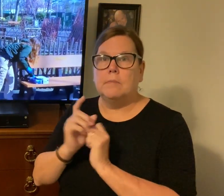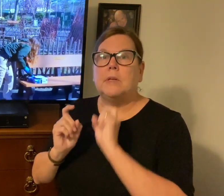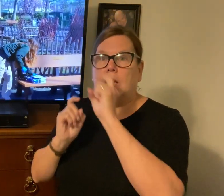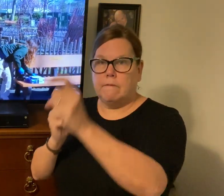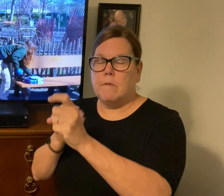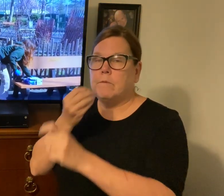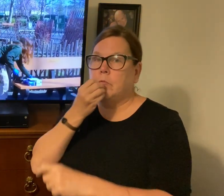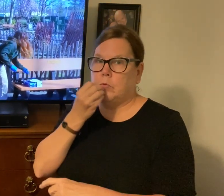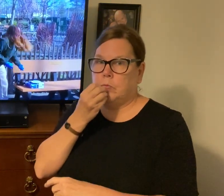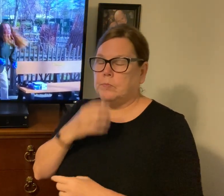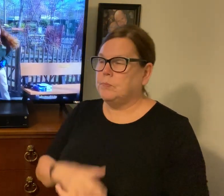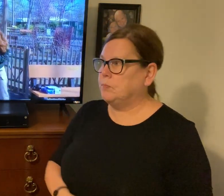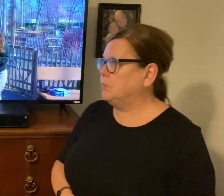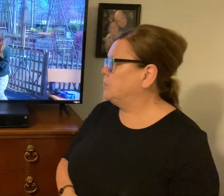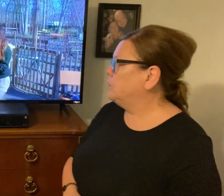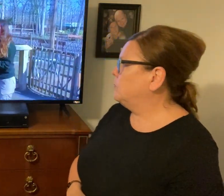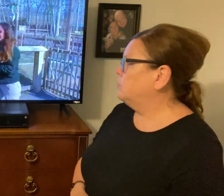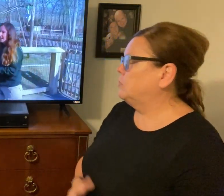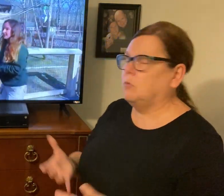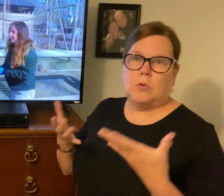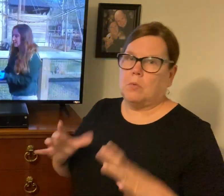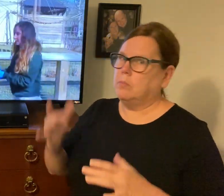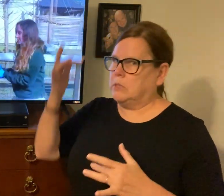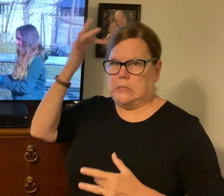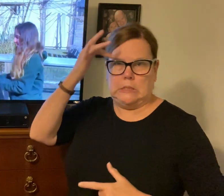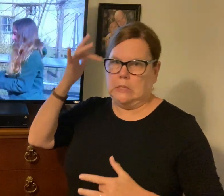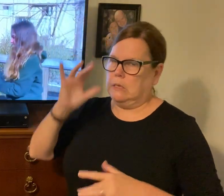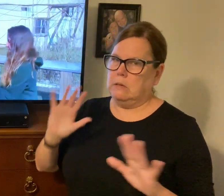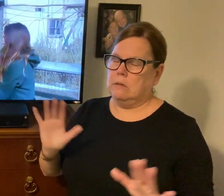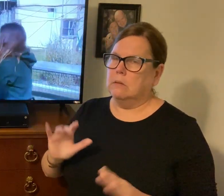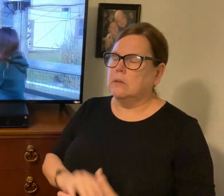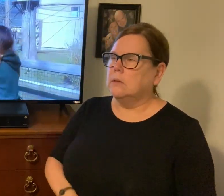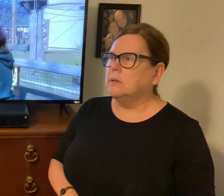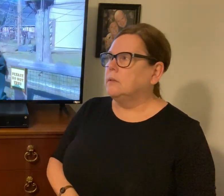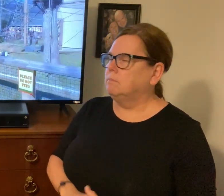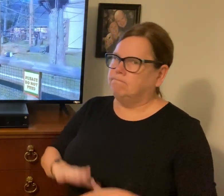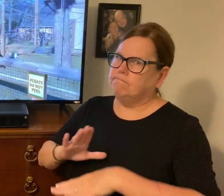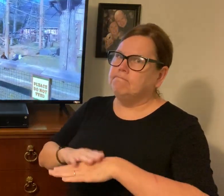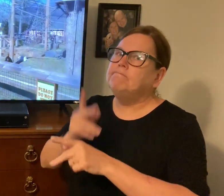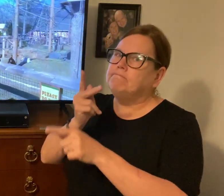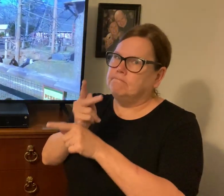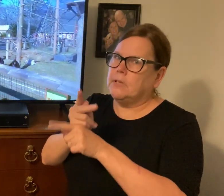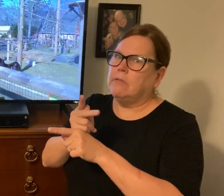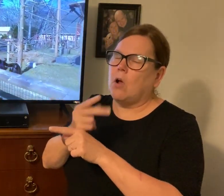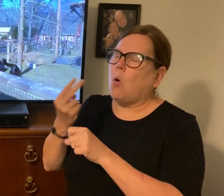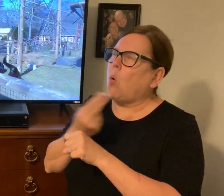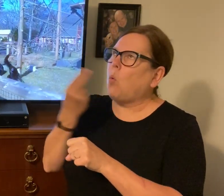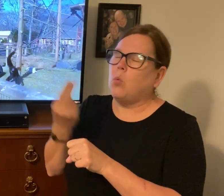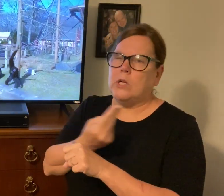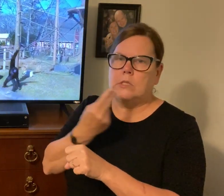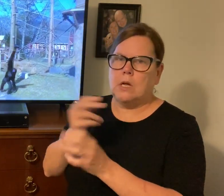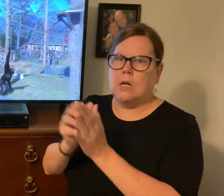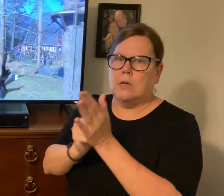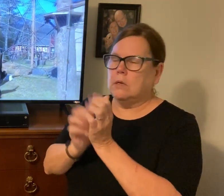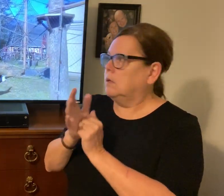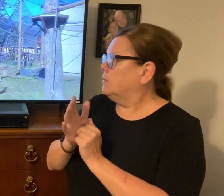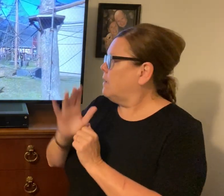treats. We don't want them to get sick, just in case. So I always wear my gloves. Hey, guys.